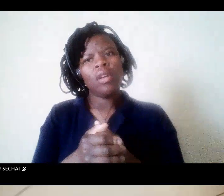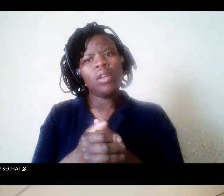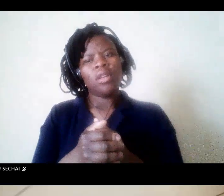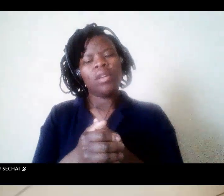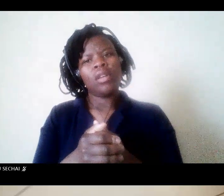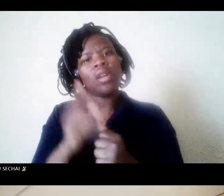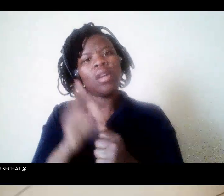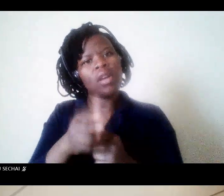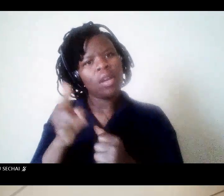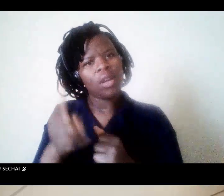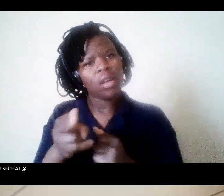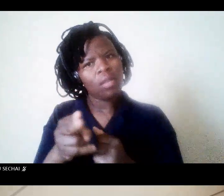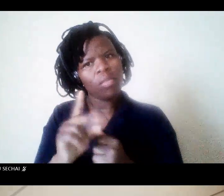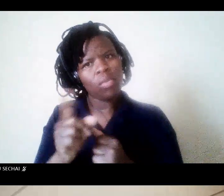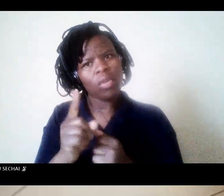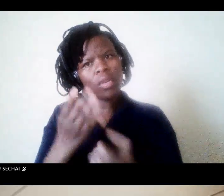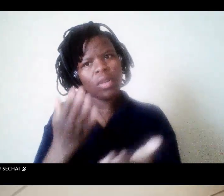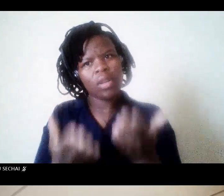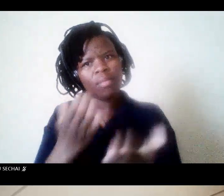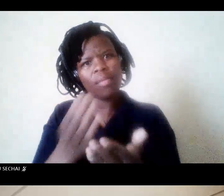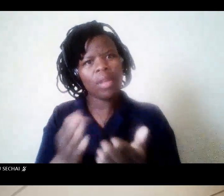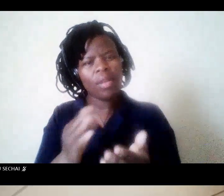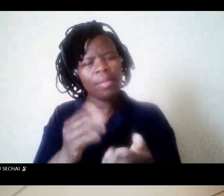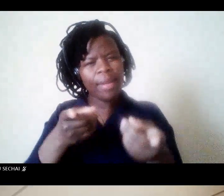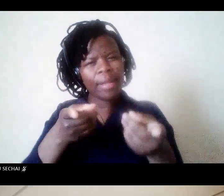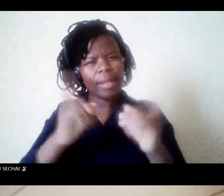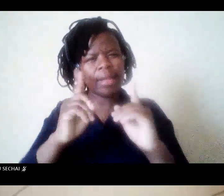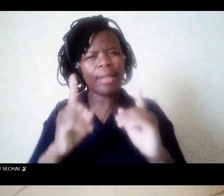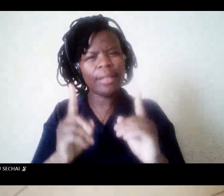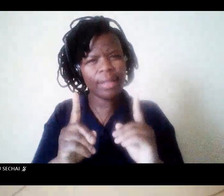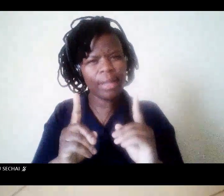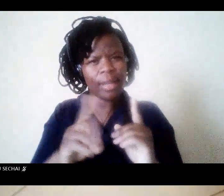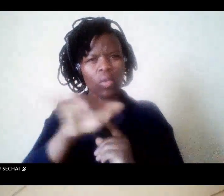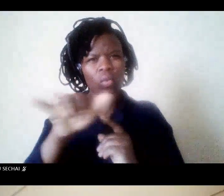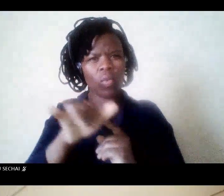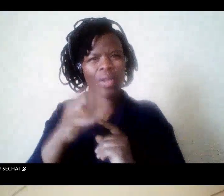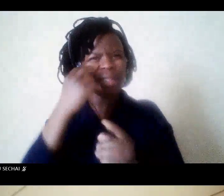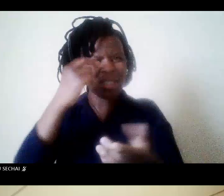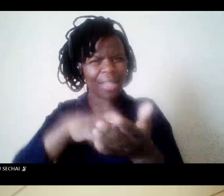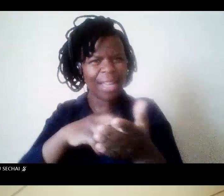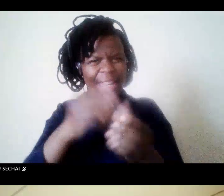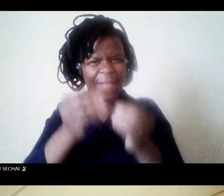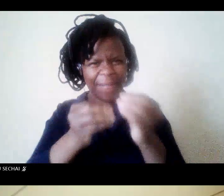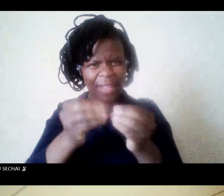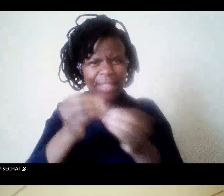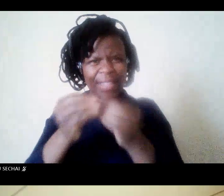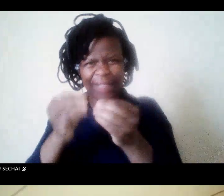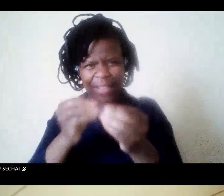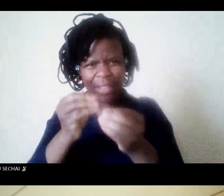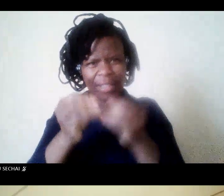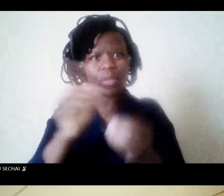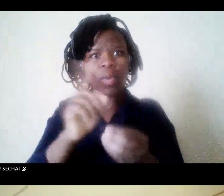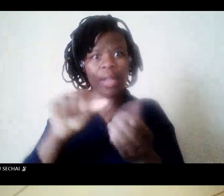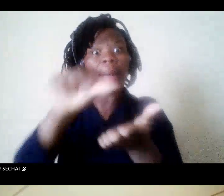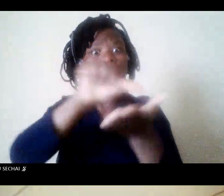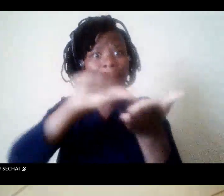being careful and aware of the dangers that come with wanting to fix, because that's a medical model